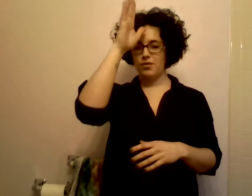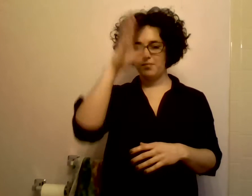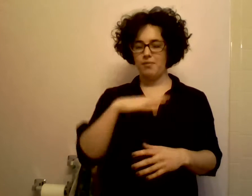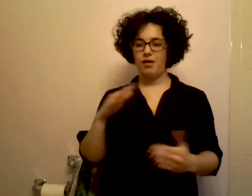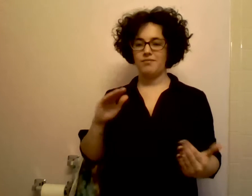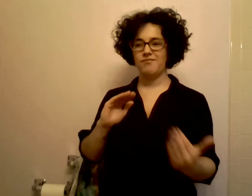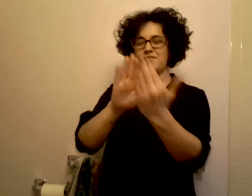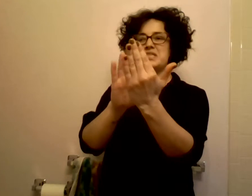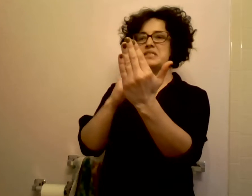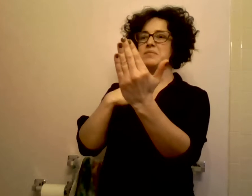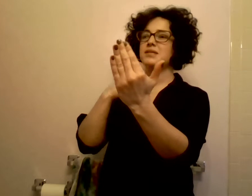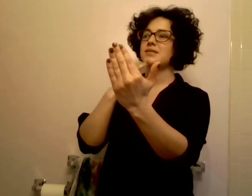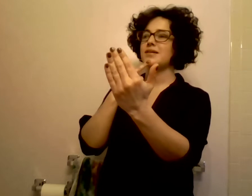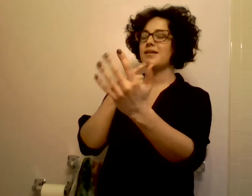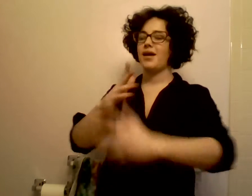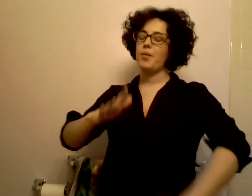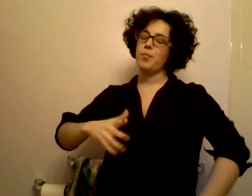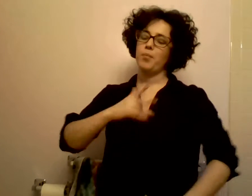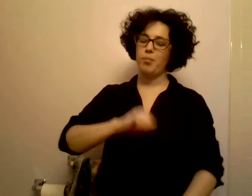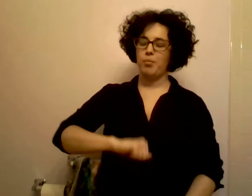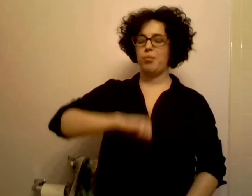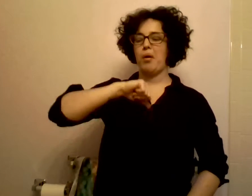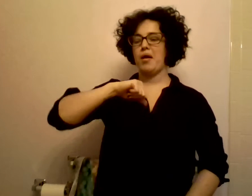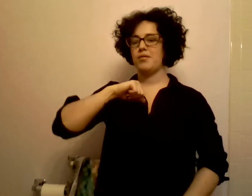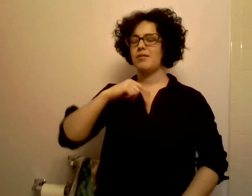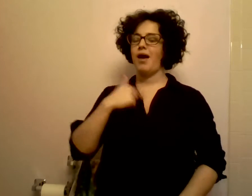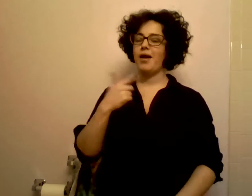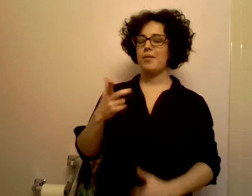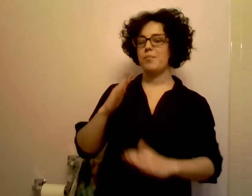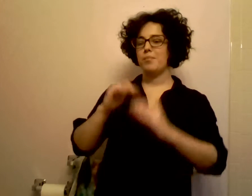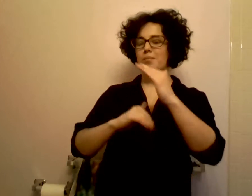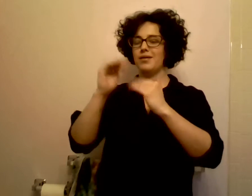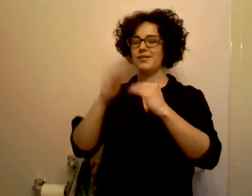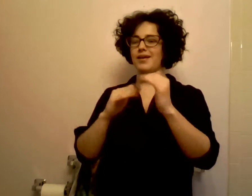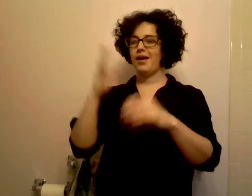and obvious pride, "I am building a beautiful cathedral."